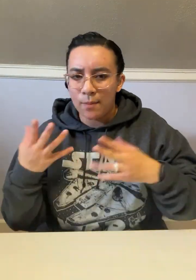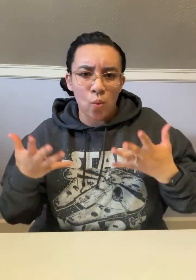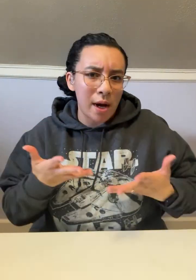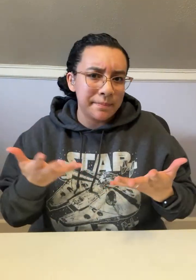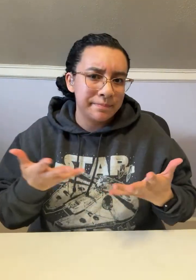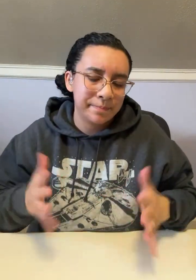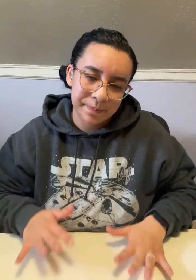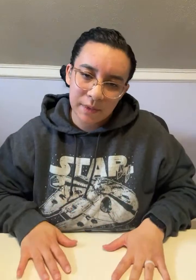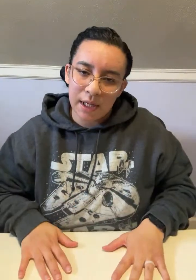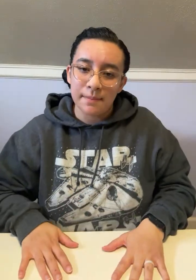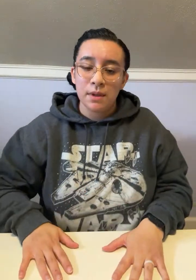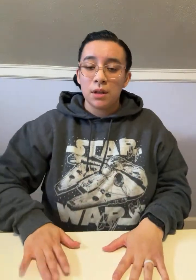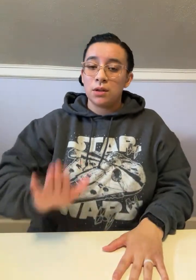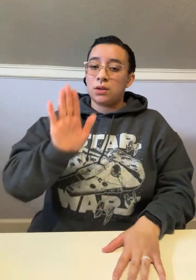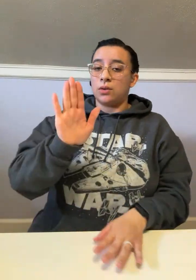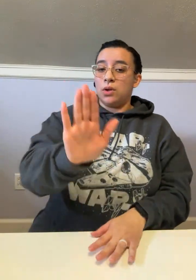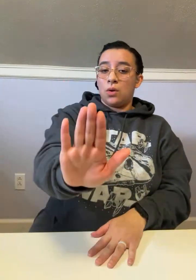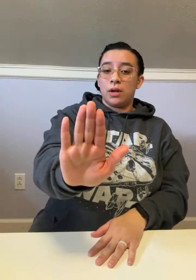what? Okay? So your